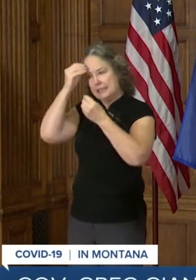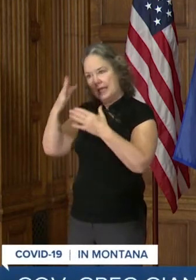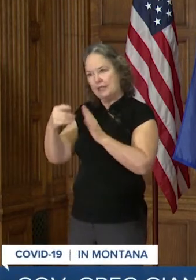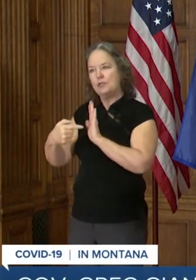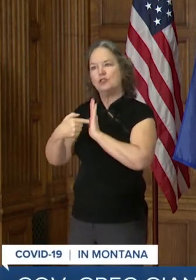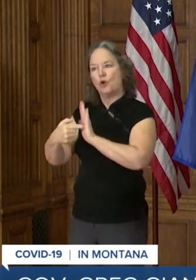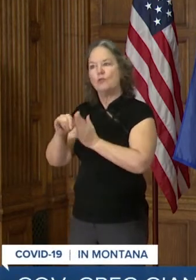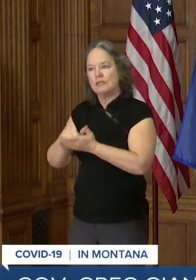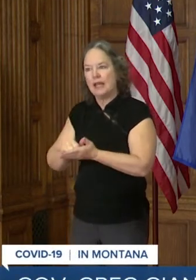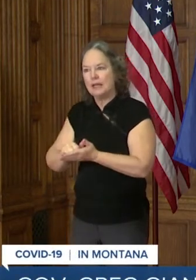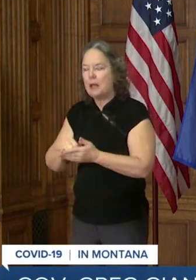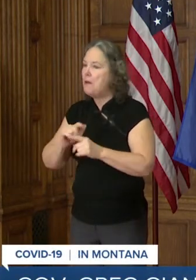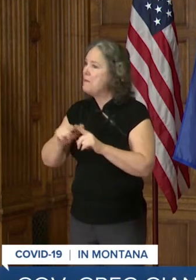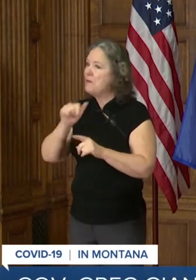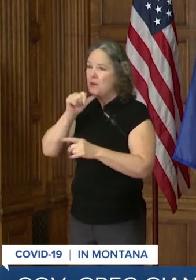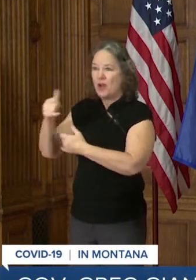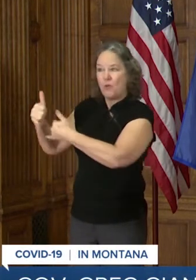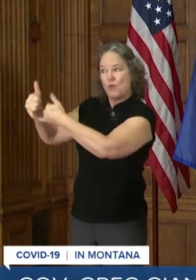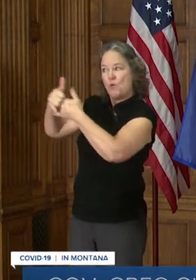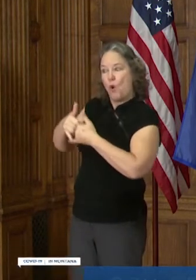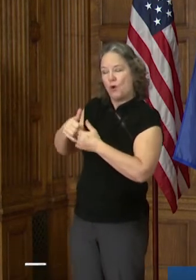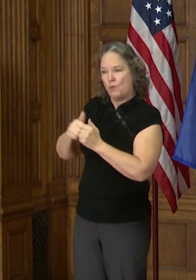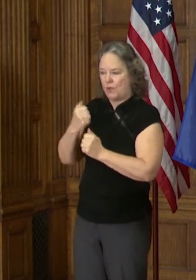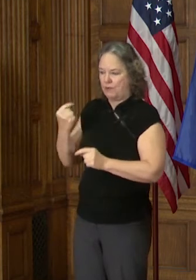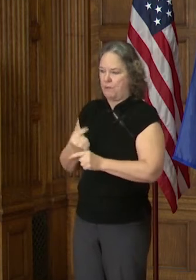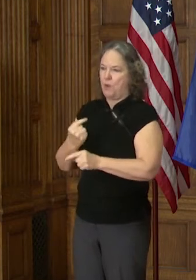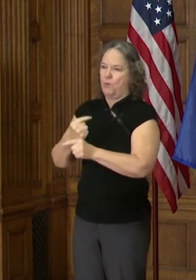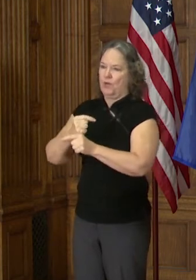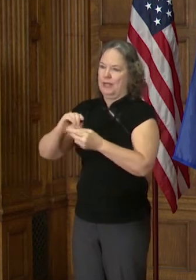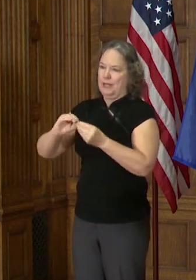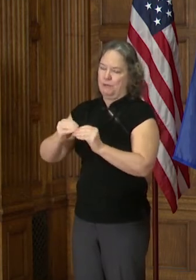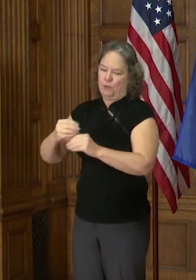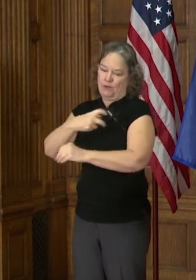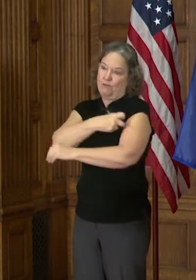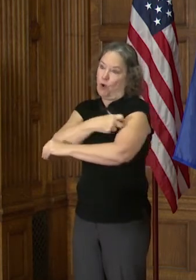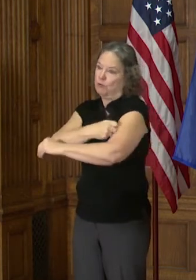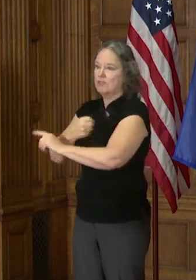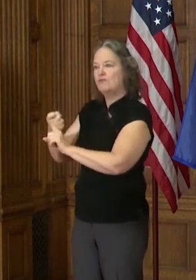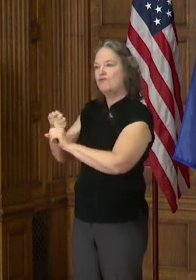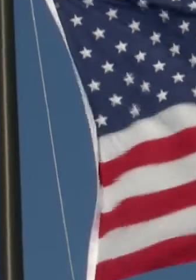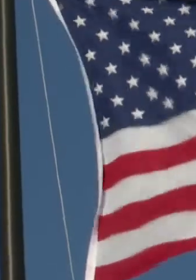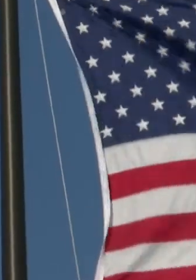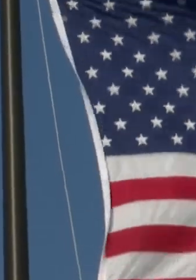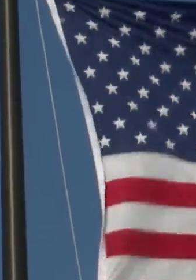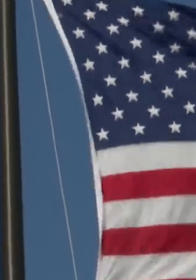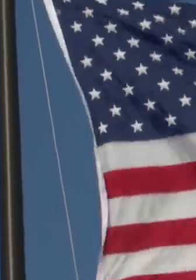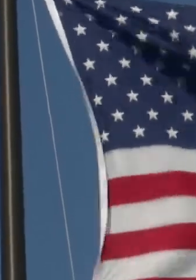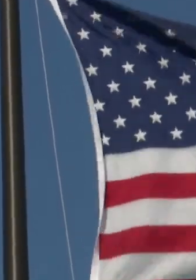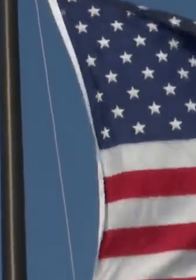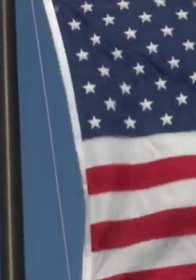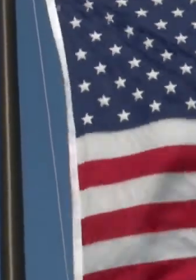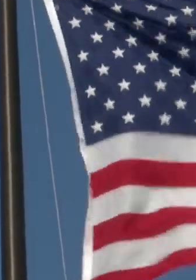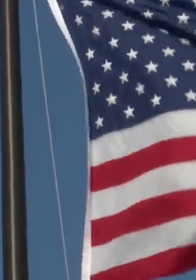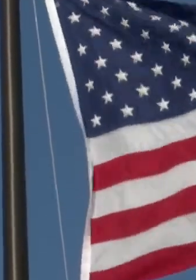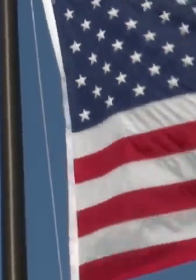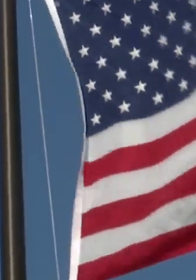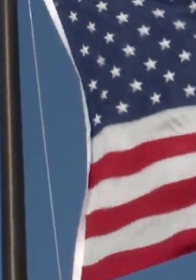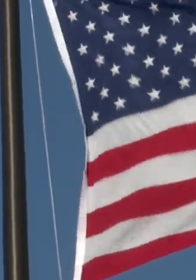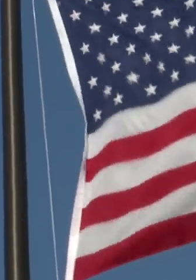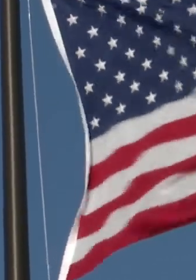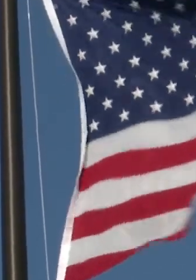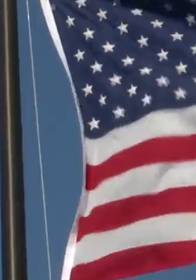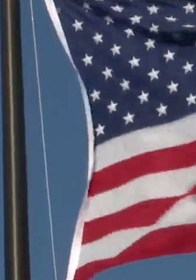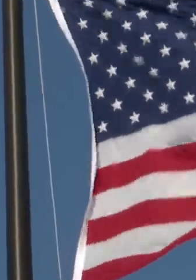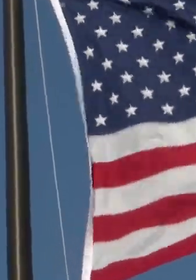we're not being rewarded with an appropriate dose allocation from the federal government. Gianforte sent a letter to President